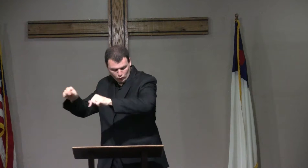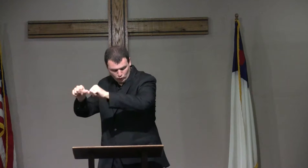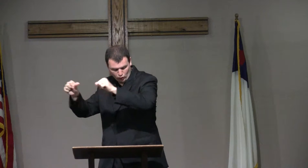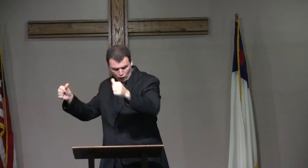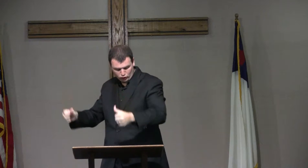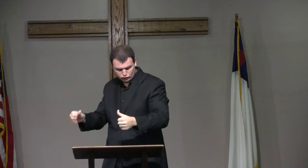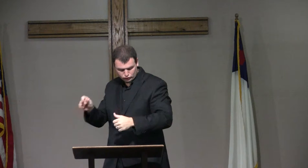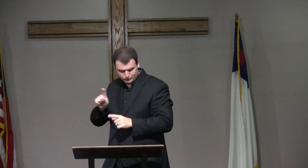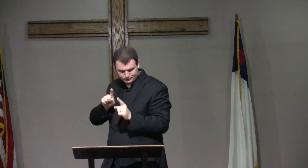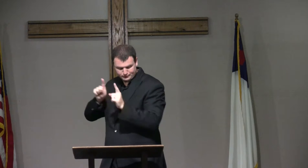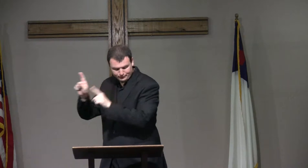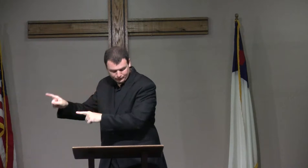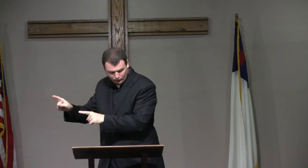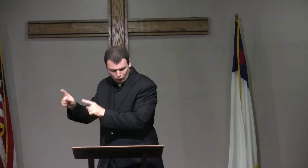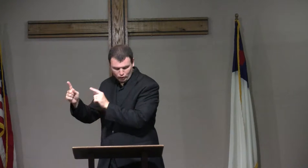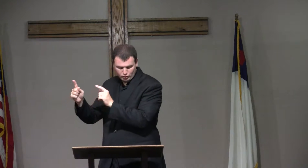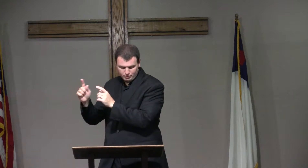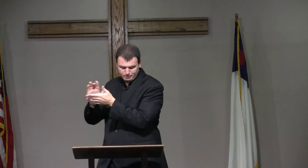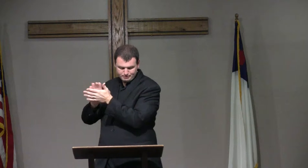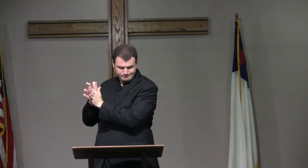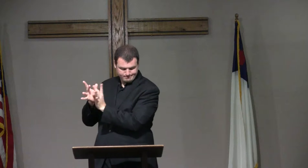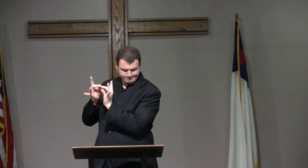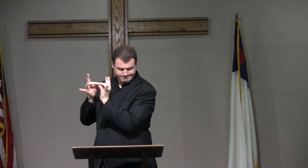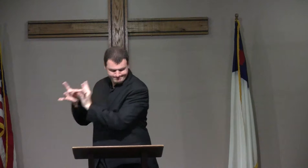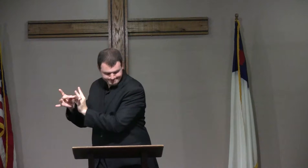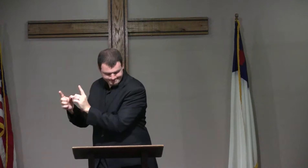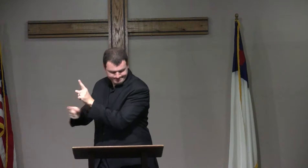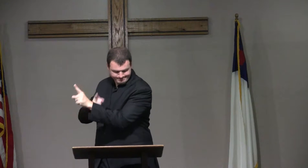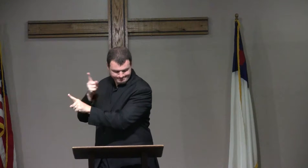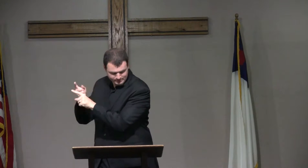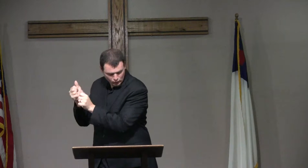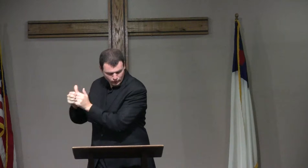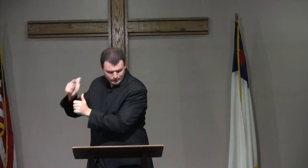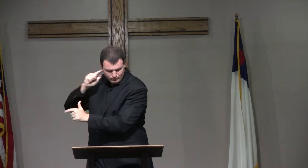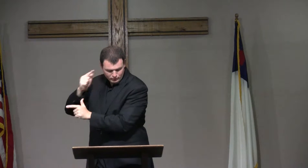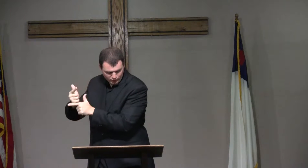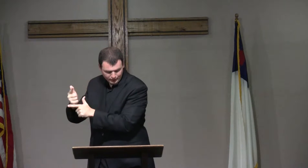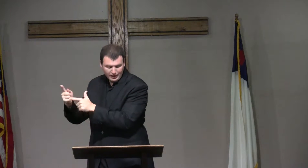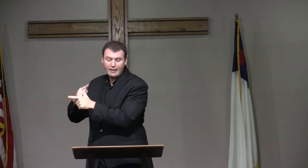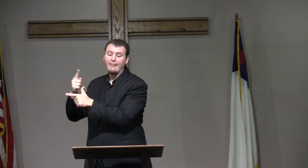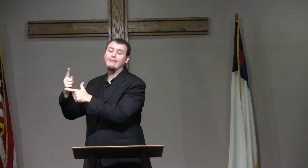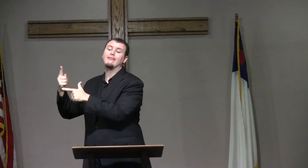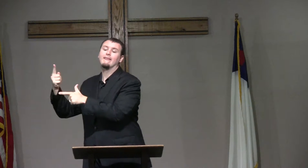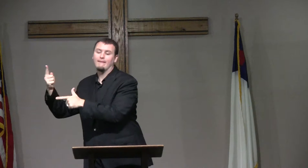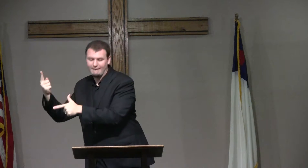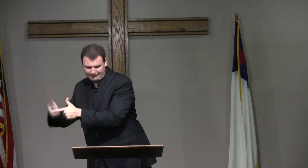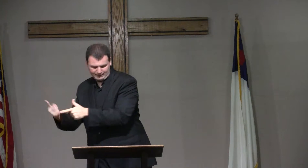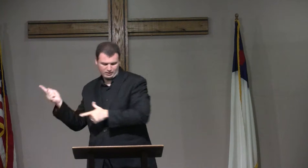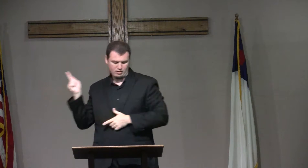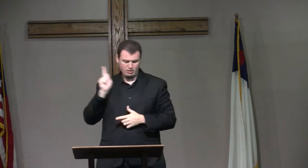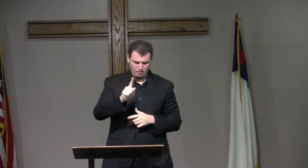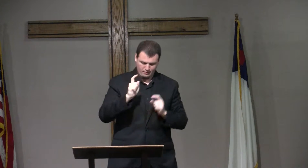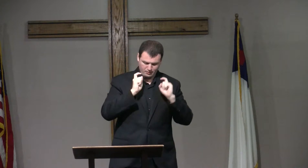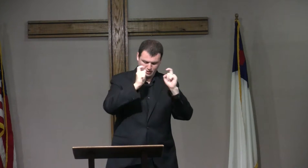gift before the altar, and go thy way. First be reconciled to thy brother, and then come and offer thy